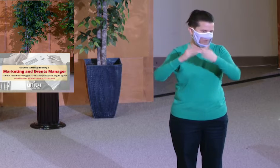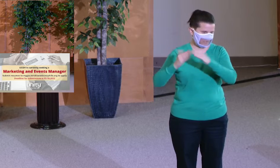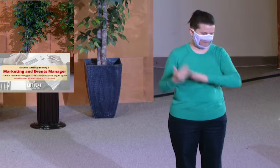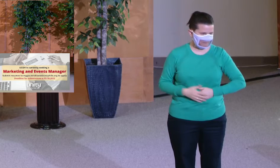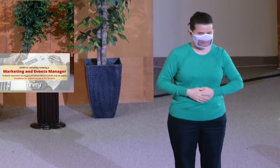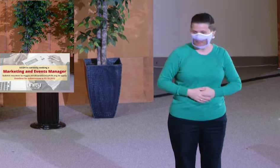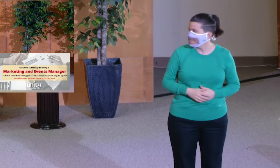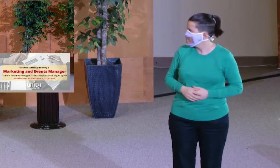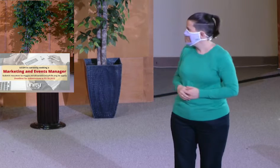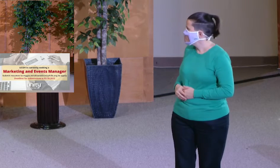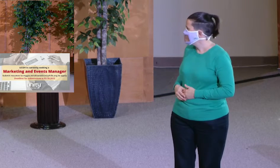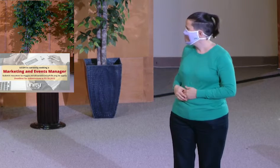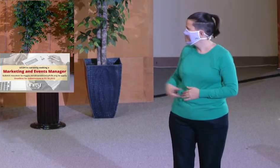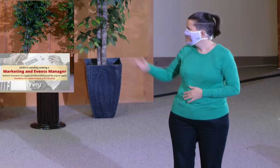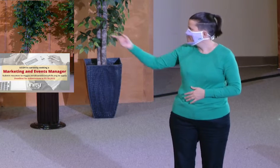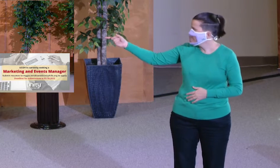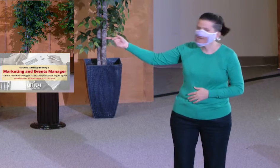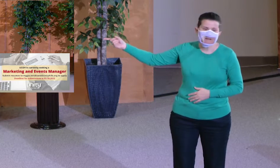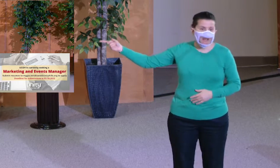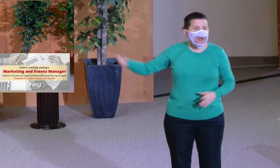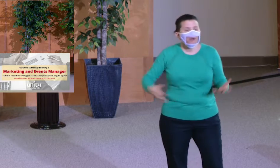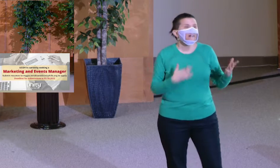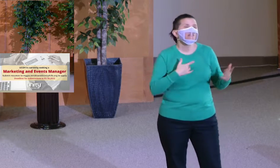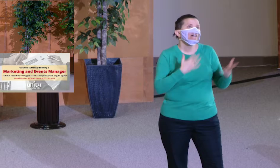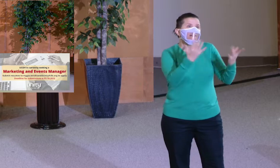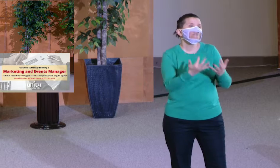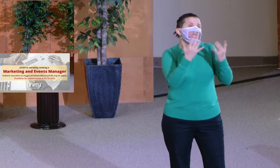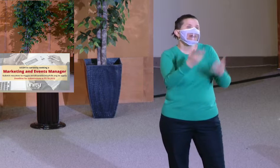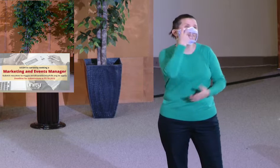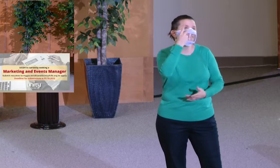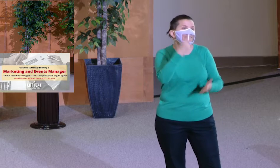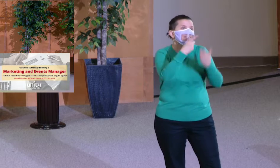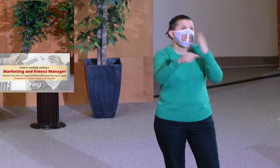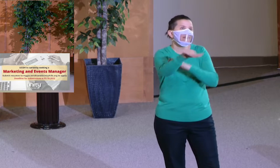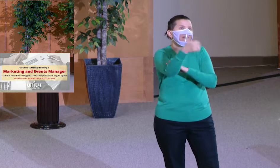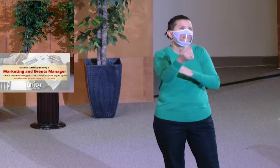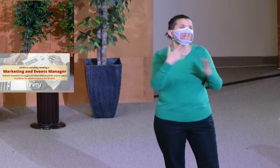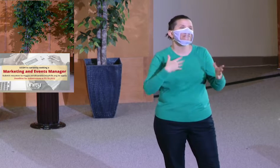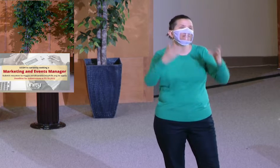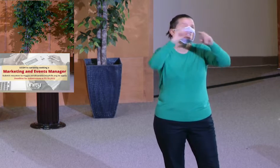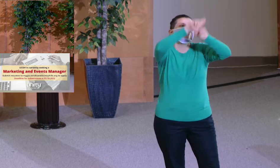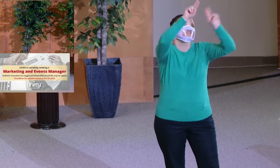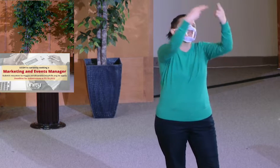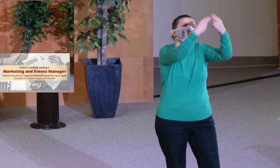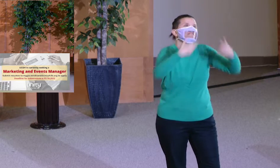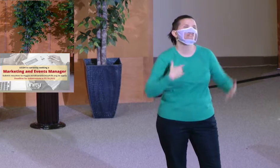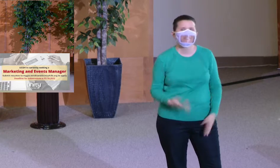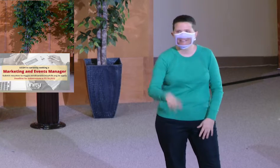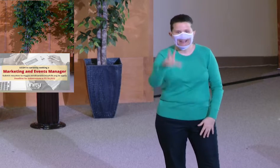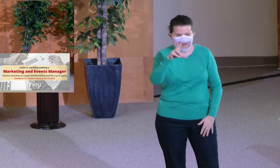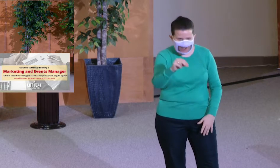well, I think I'll just wait and see what else is coming from the unity. No, this is take action, send